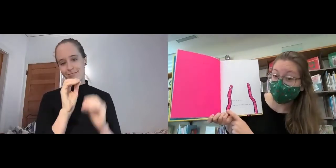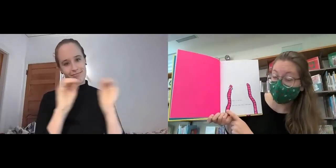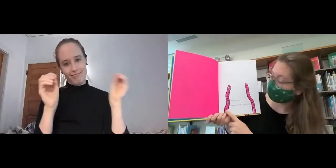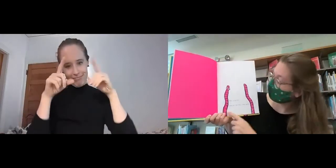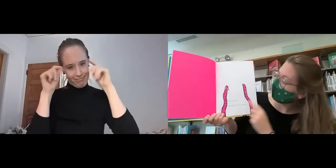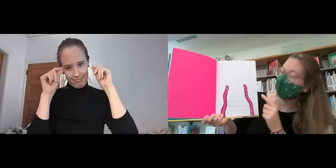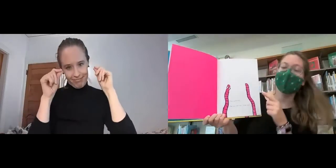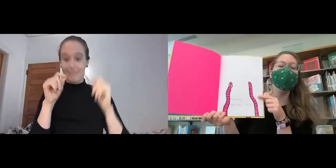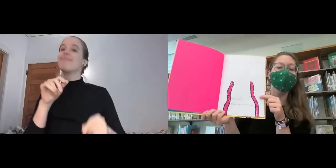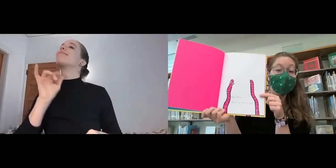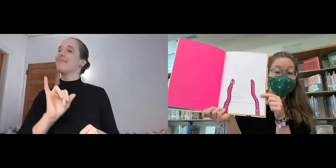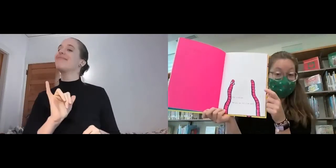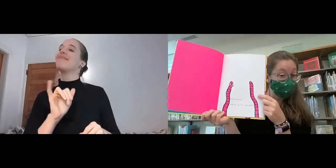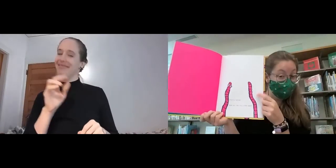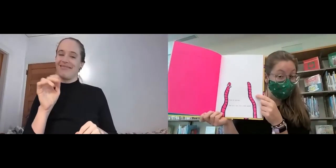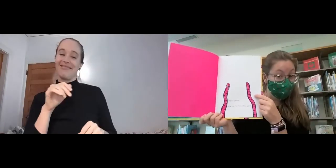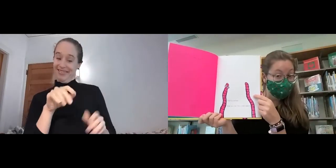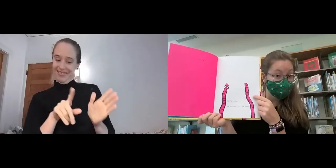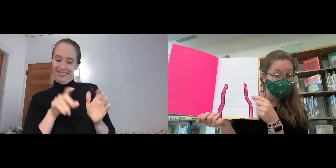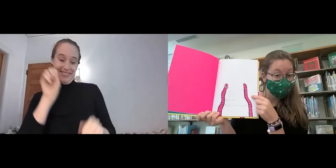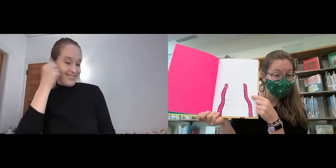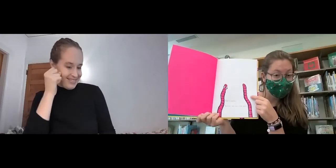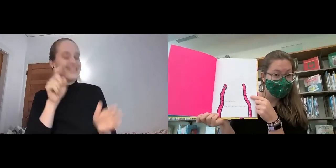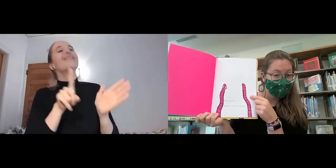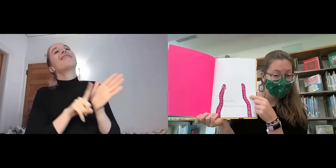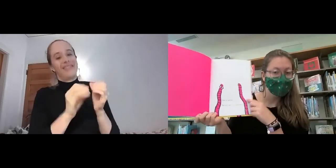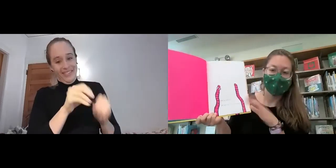2 and Lakin is worm number 1.